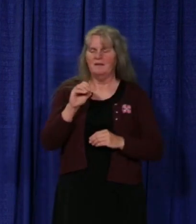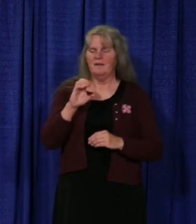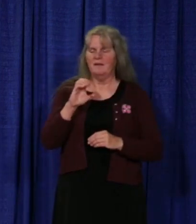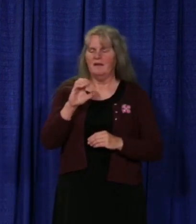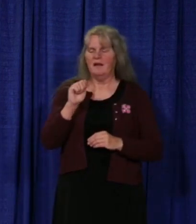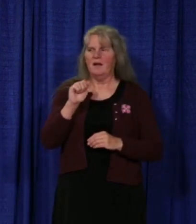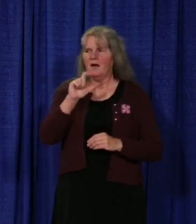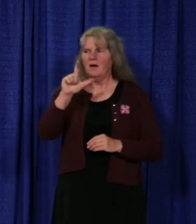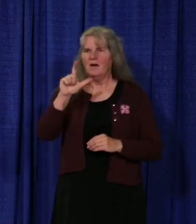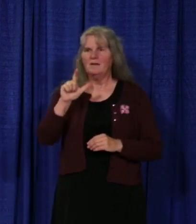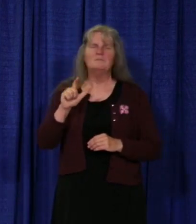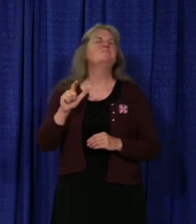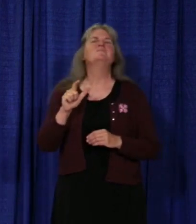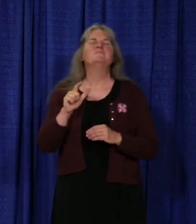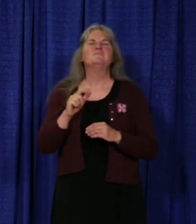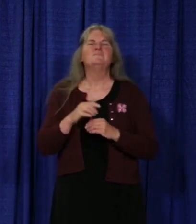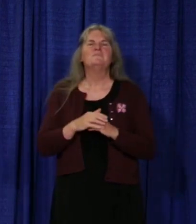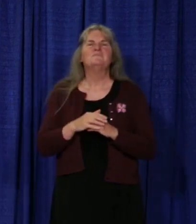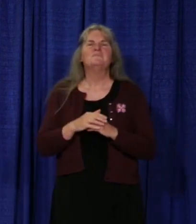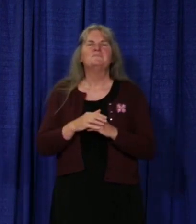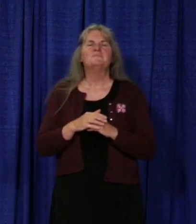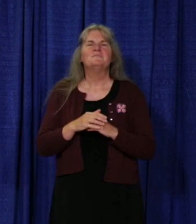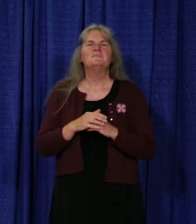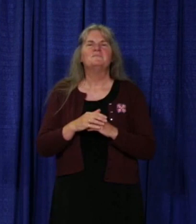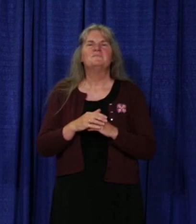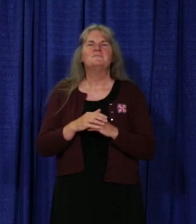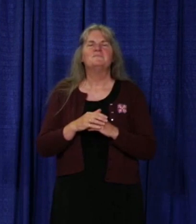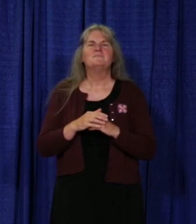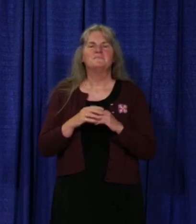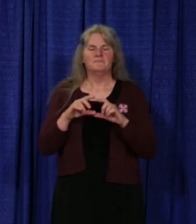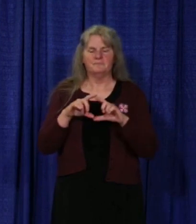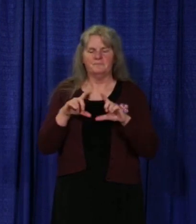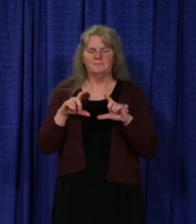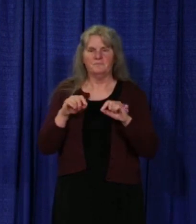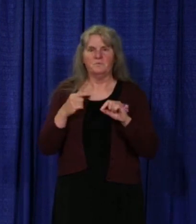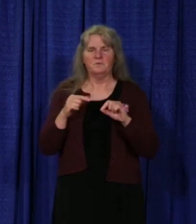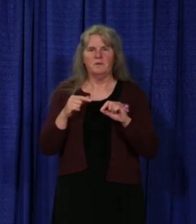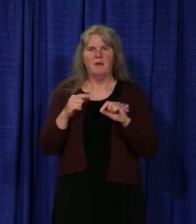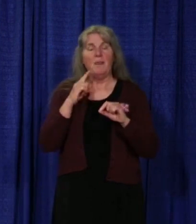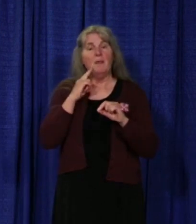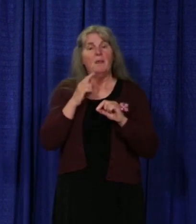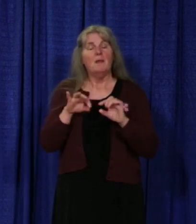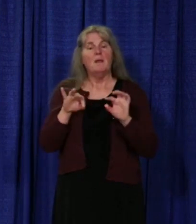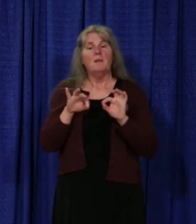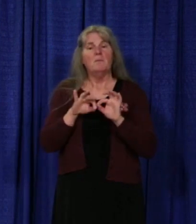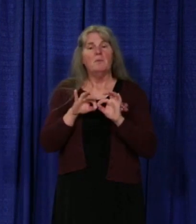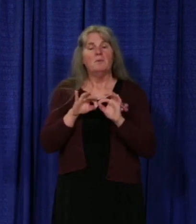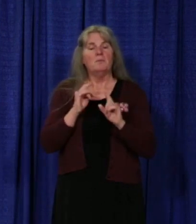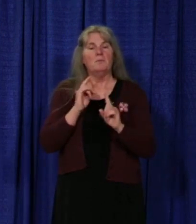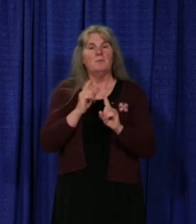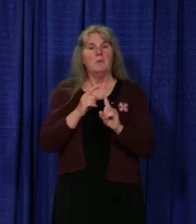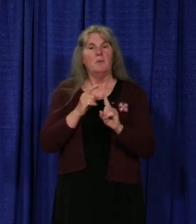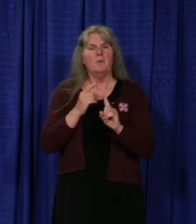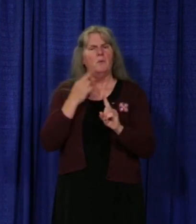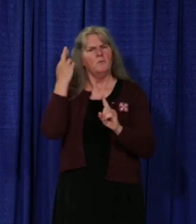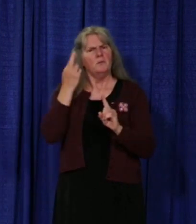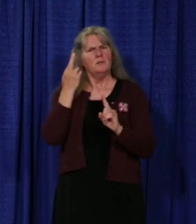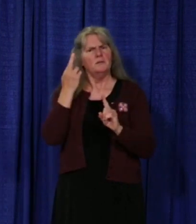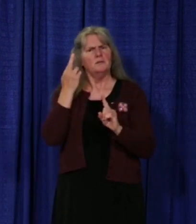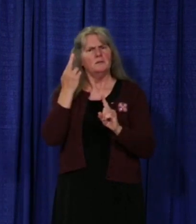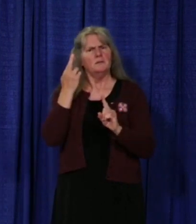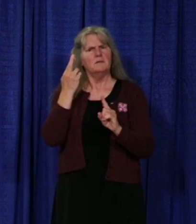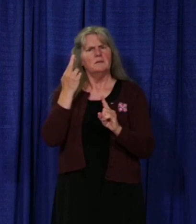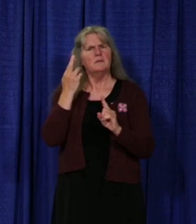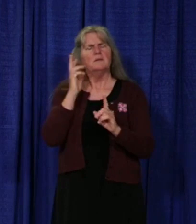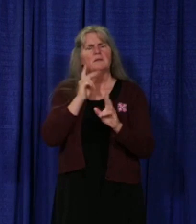I'm sure they're decals, but so I think the most important thing here is that there's many valid reasons why folks